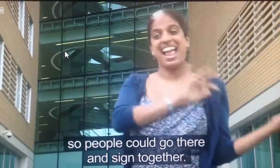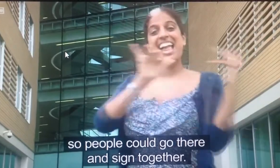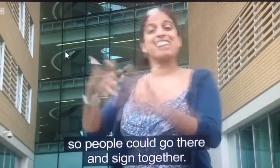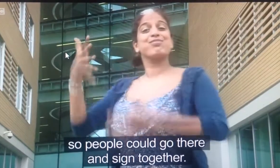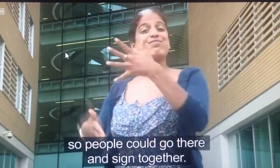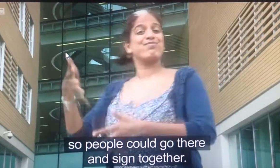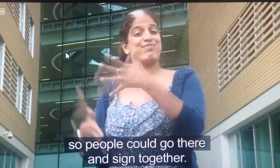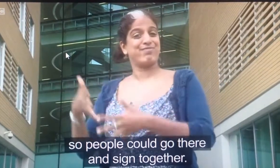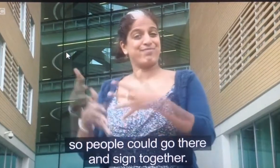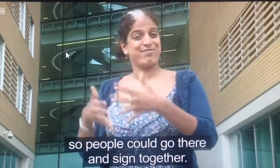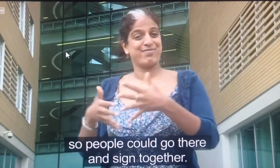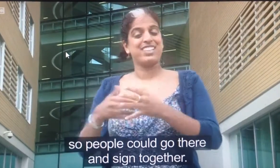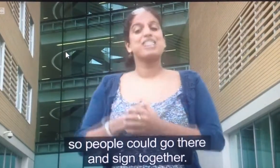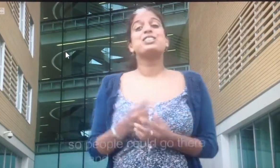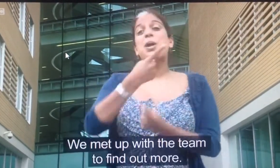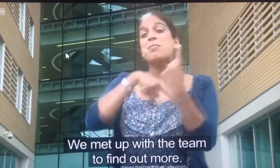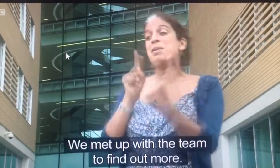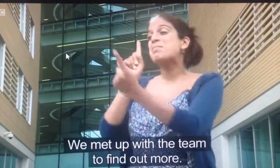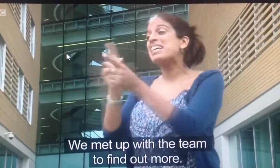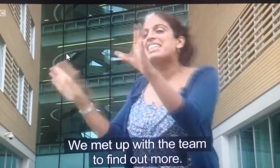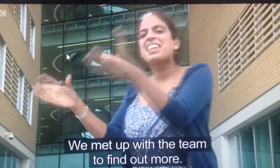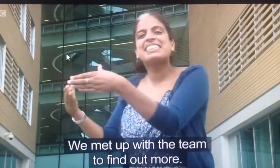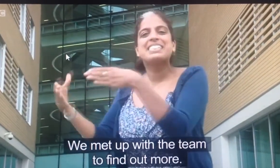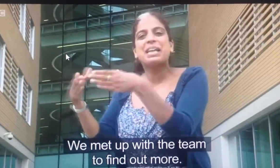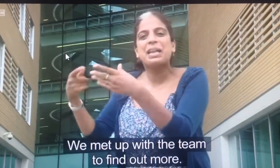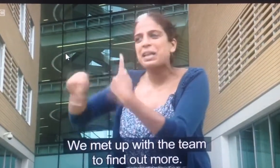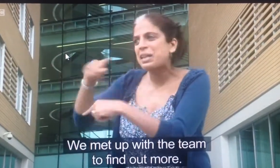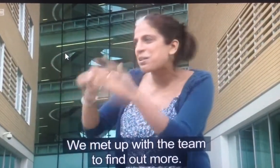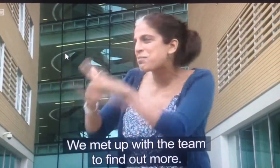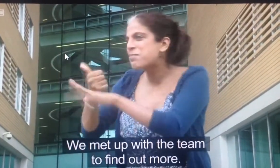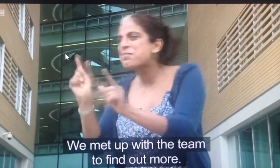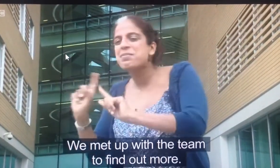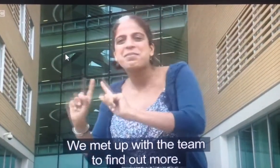go there and sign together. We met up with the team to find out more.